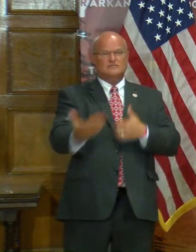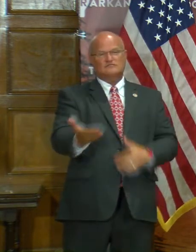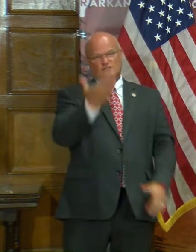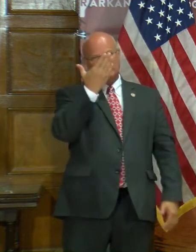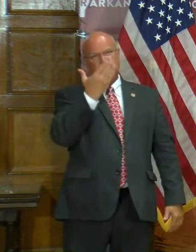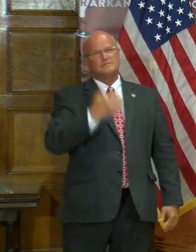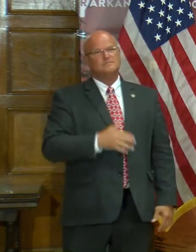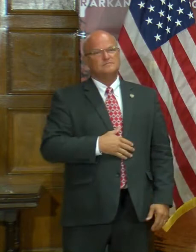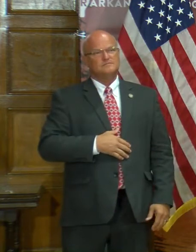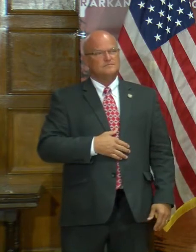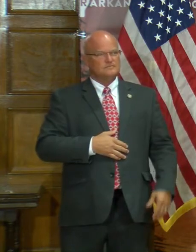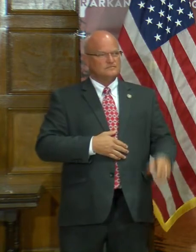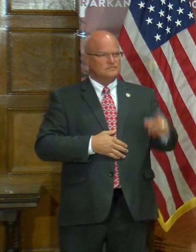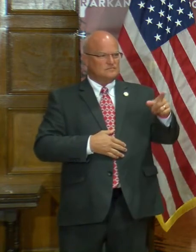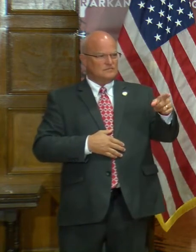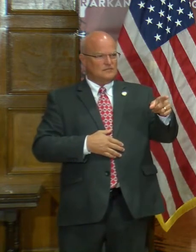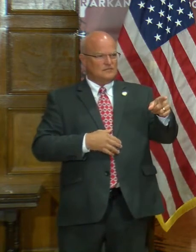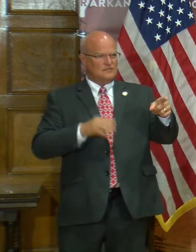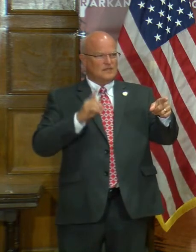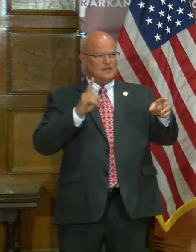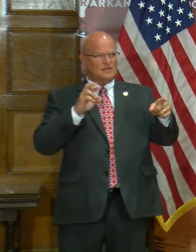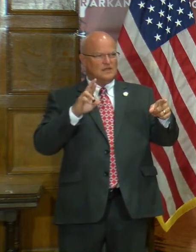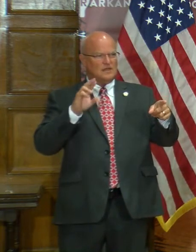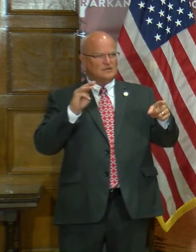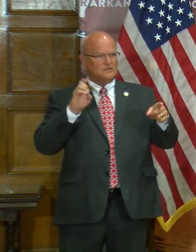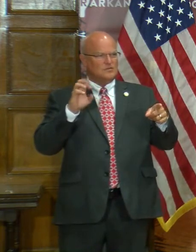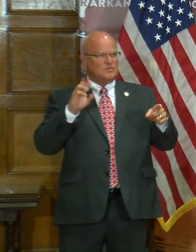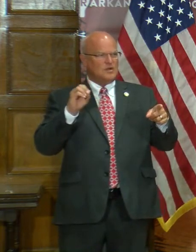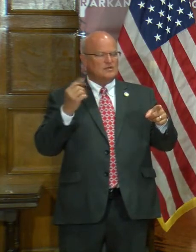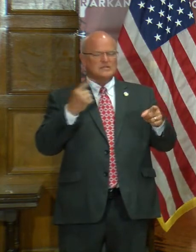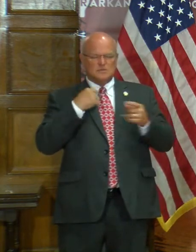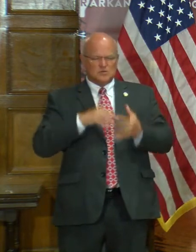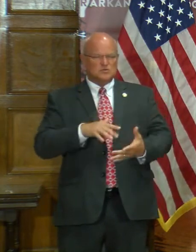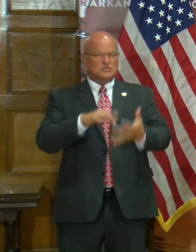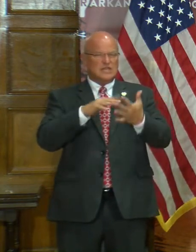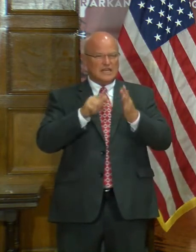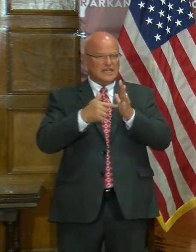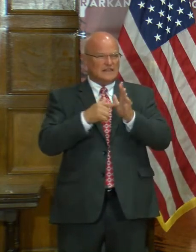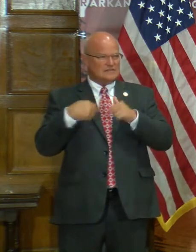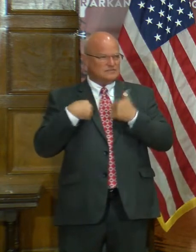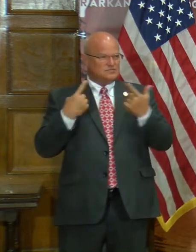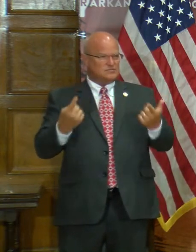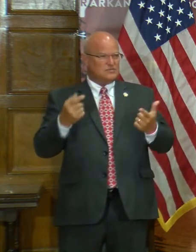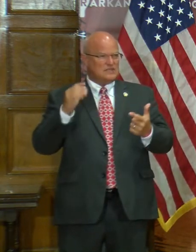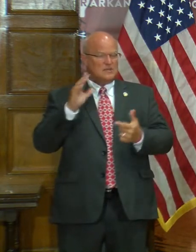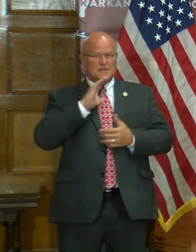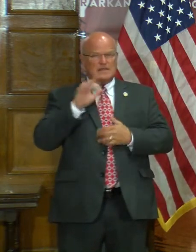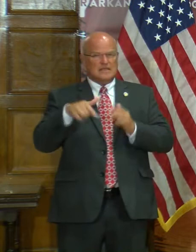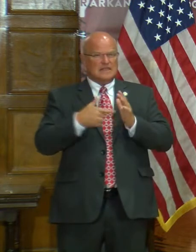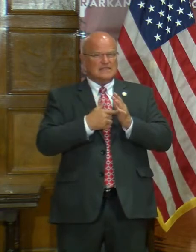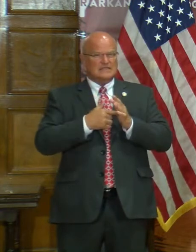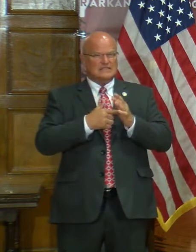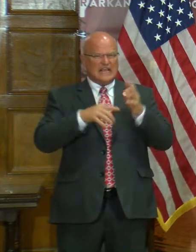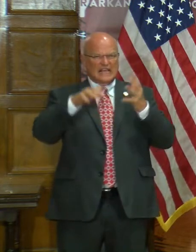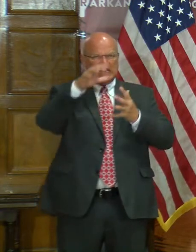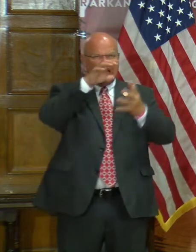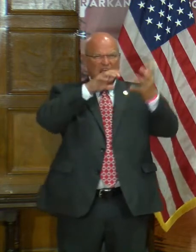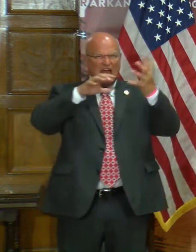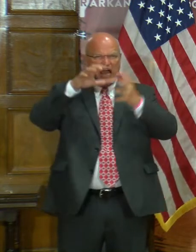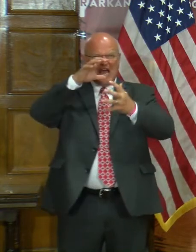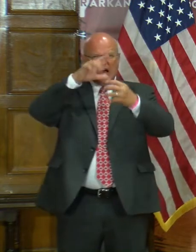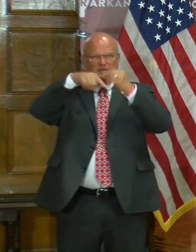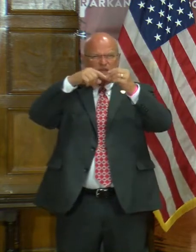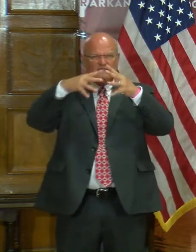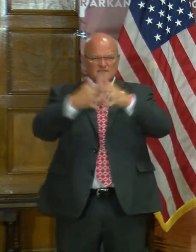those. Dr. Romero, you're, as someone who studied this, there seems to be this cloud around